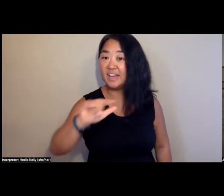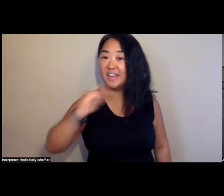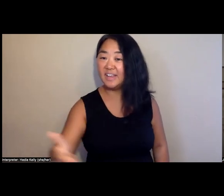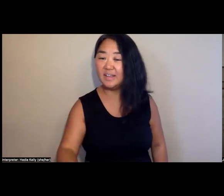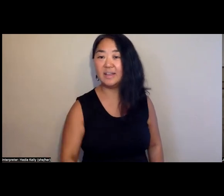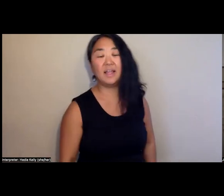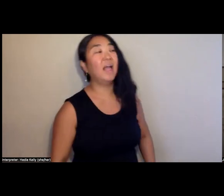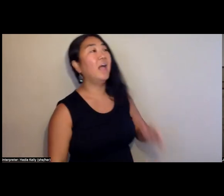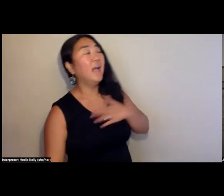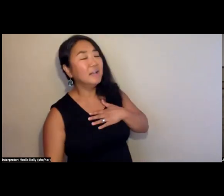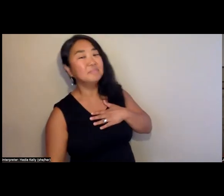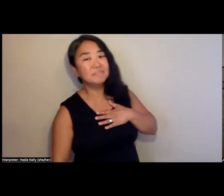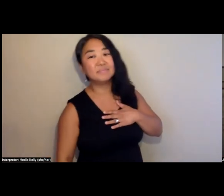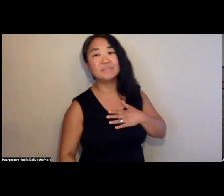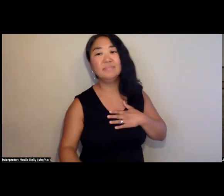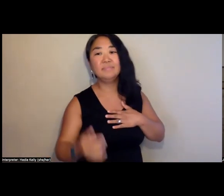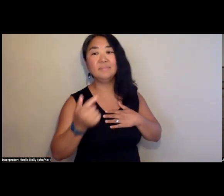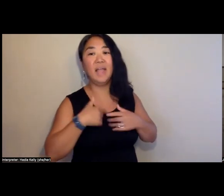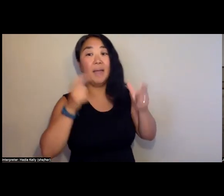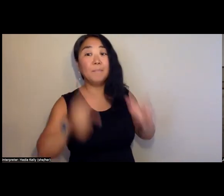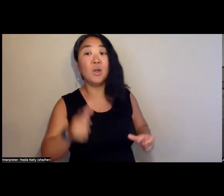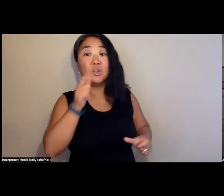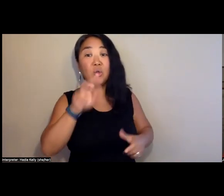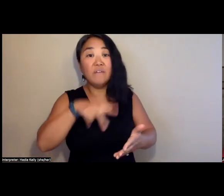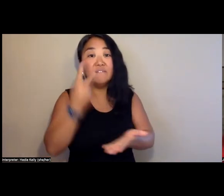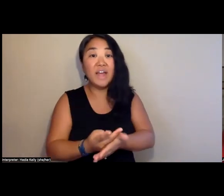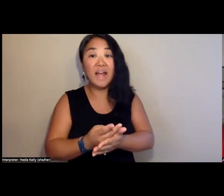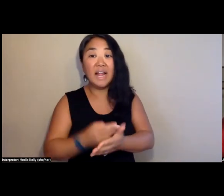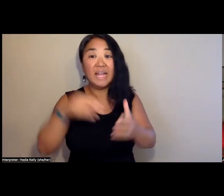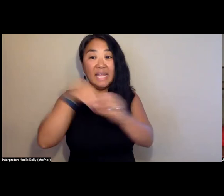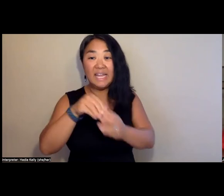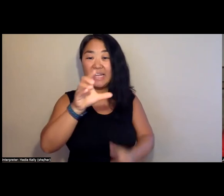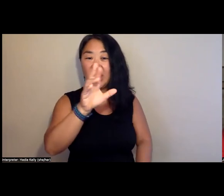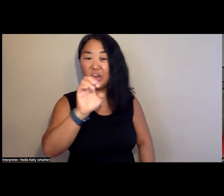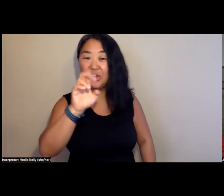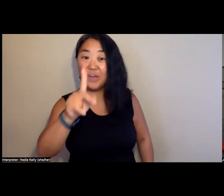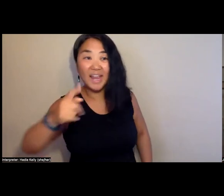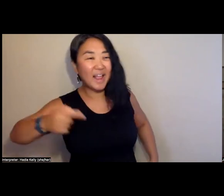I was just going to say that I'm the person who fell in the creek and I'm back.